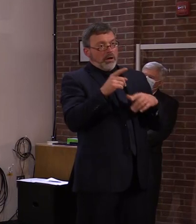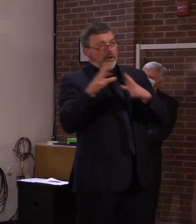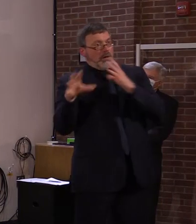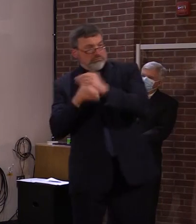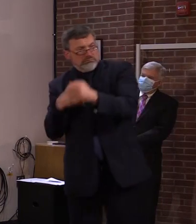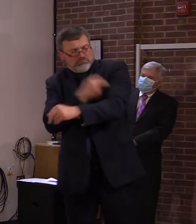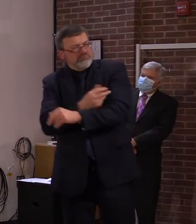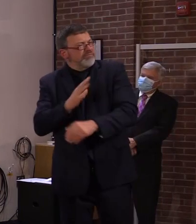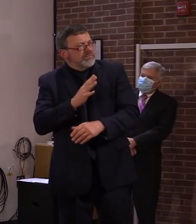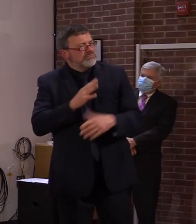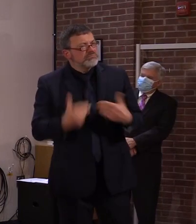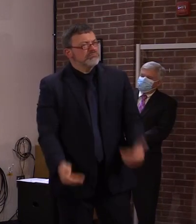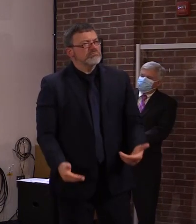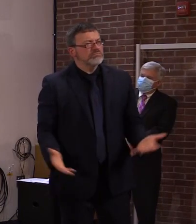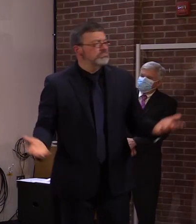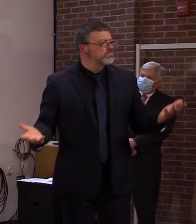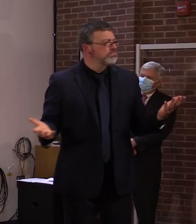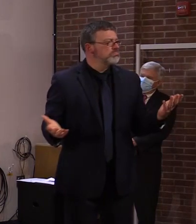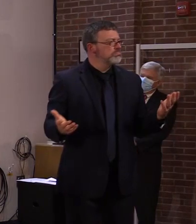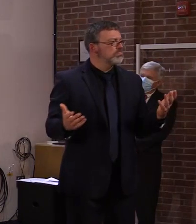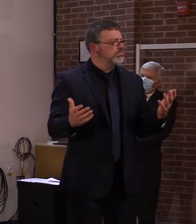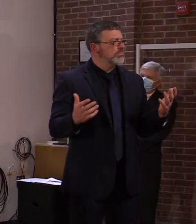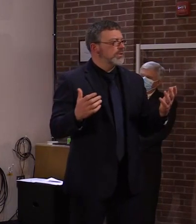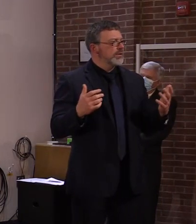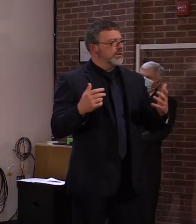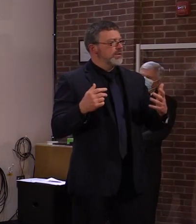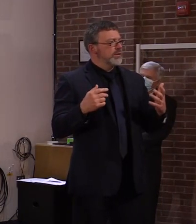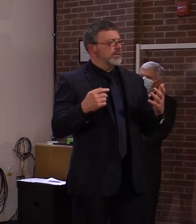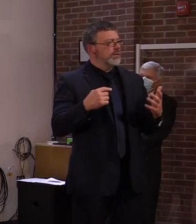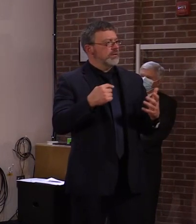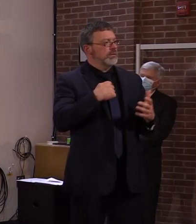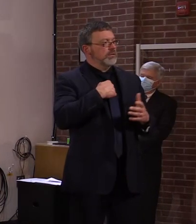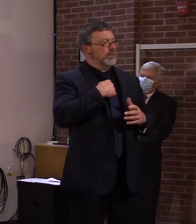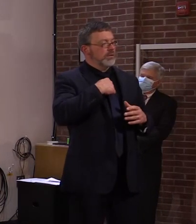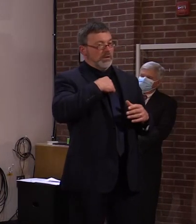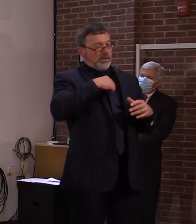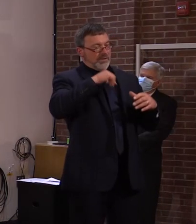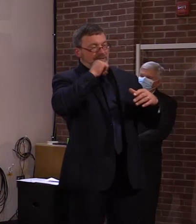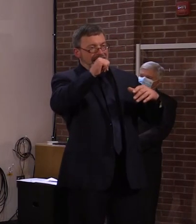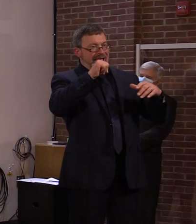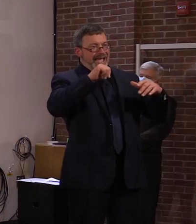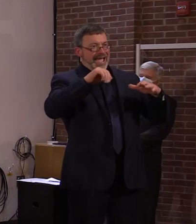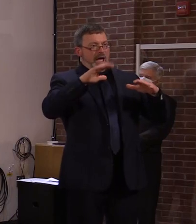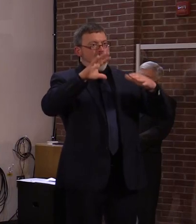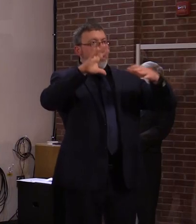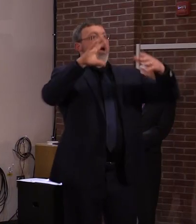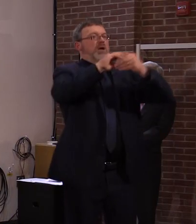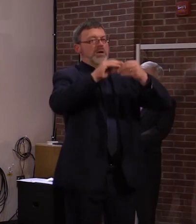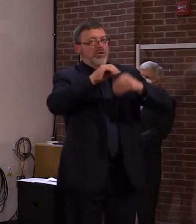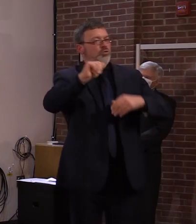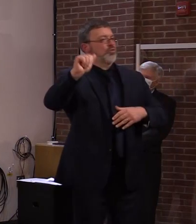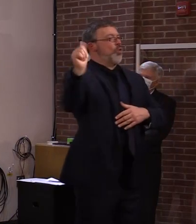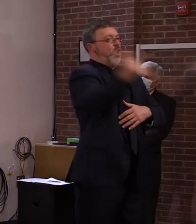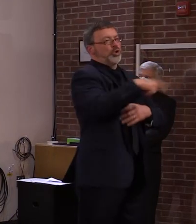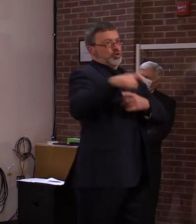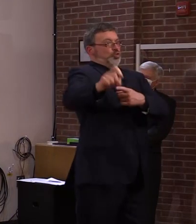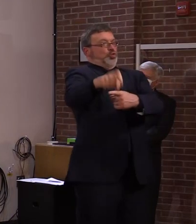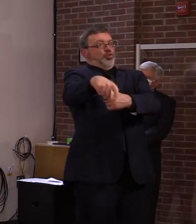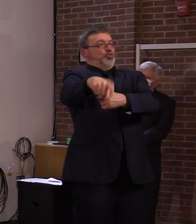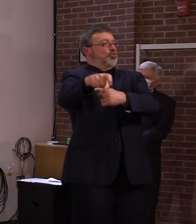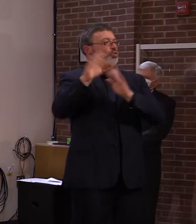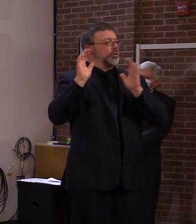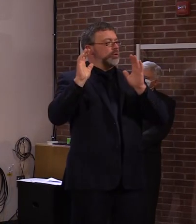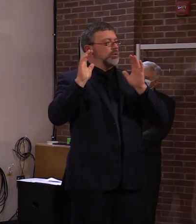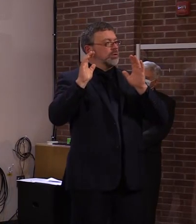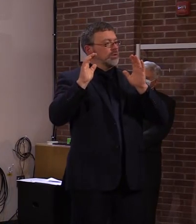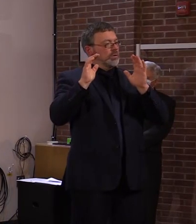I mean, that's a different message, though, than saying everyone should get a booster. We were saying early on, everybody should get vaccinated. I guess